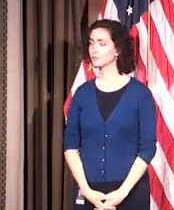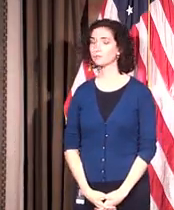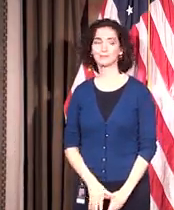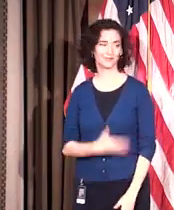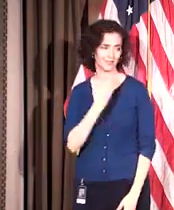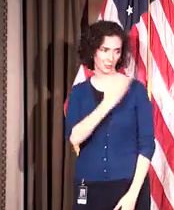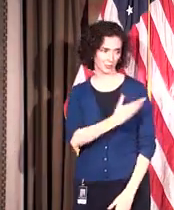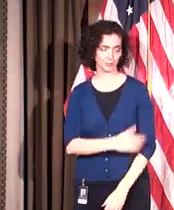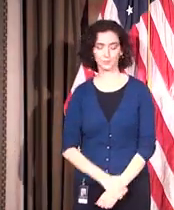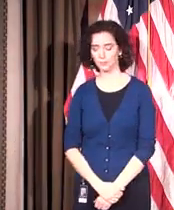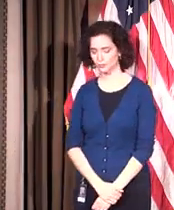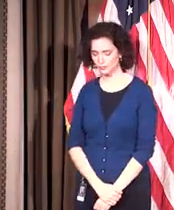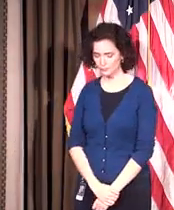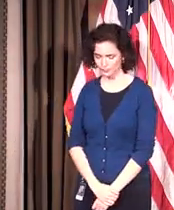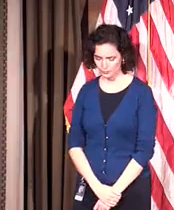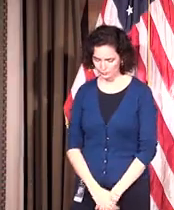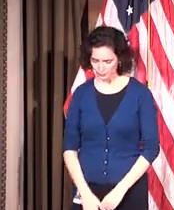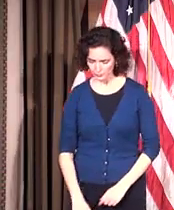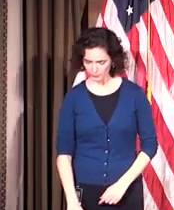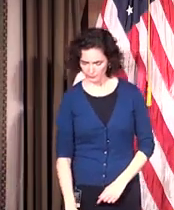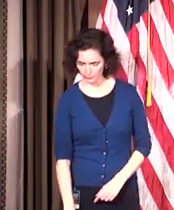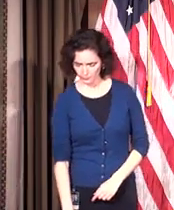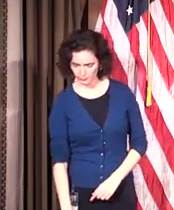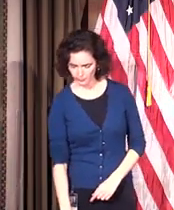Thank you.